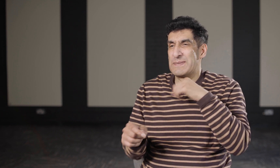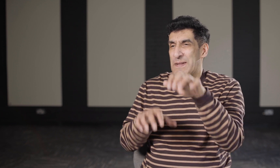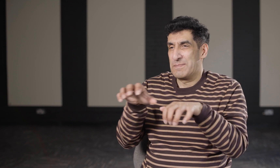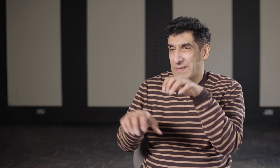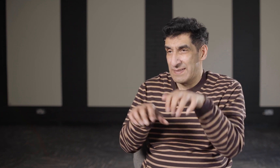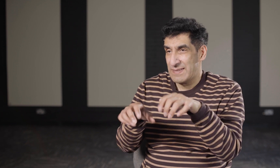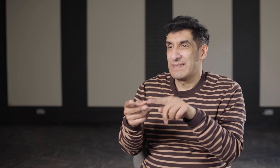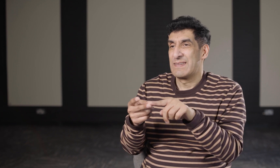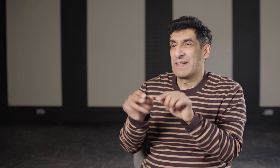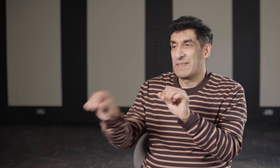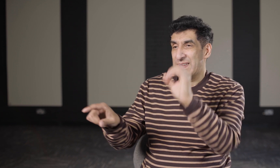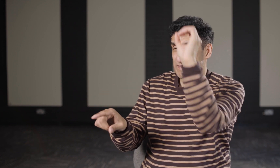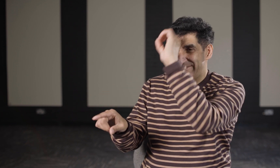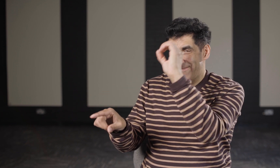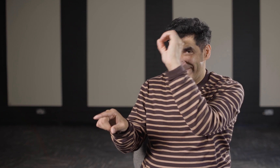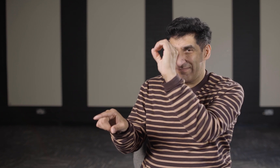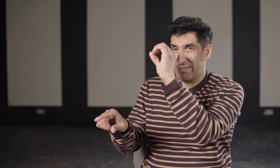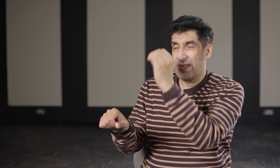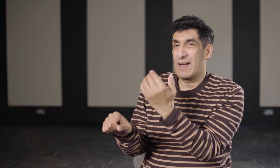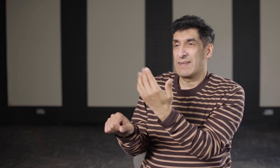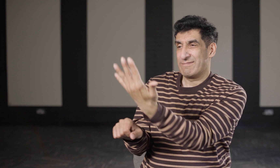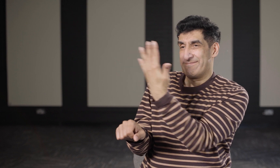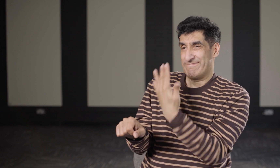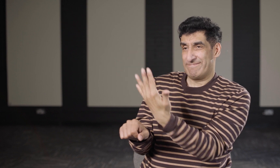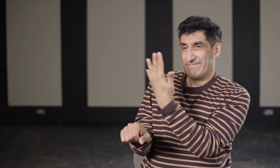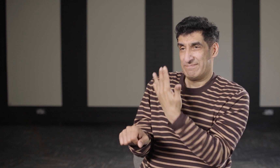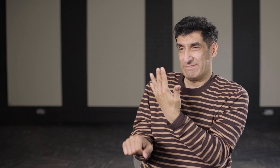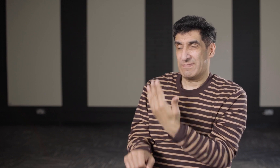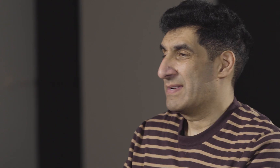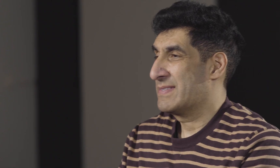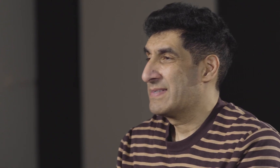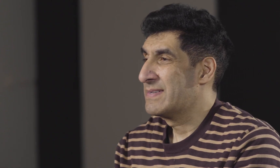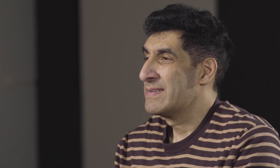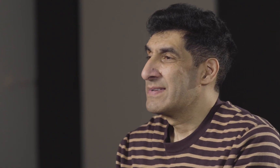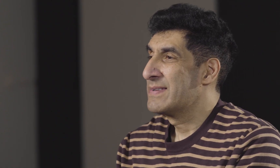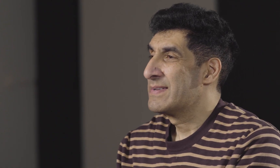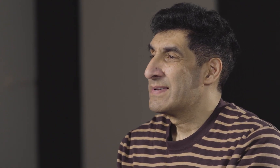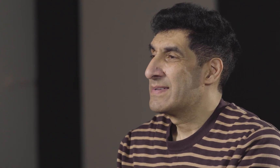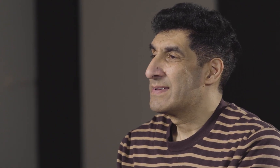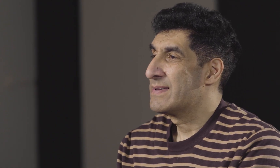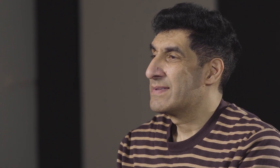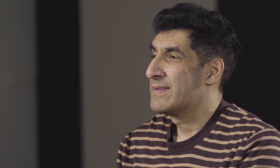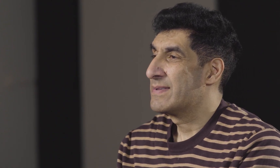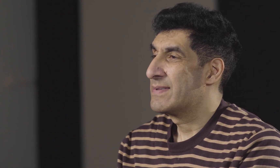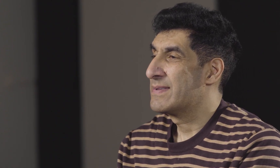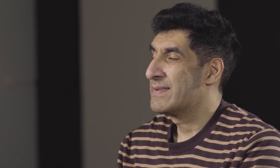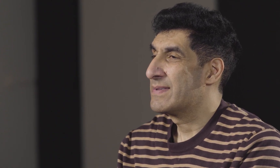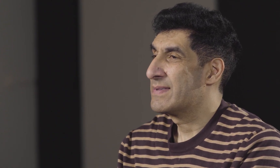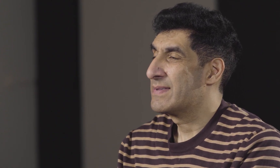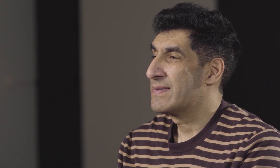patronise. They feel I'm lesser than them and they think of me as crazy or as an animal. So